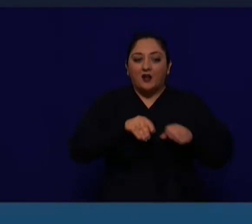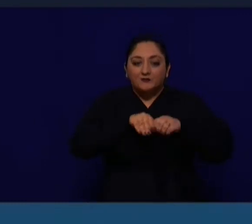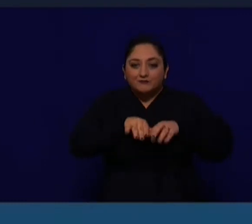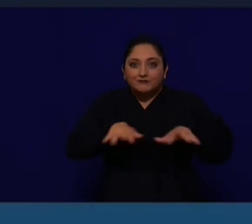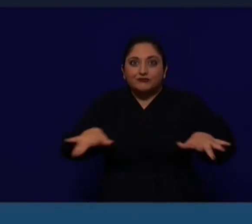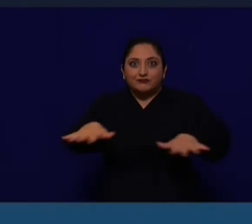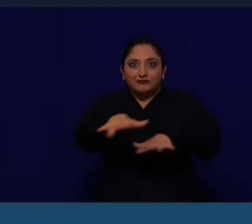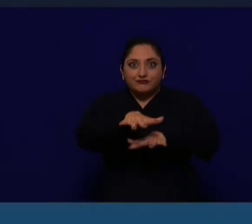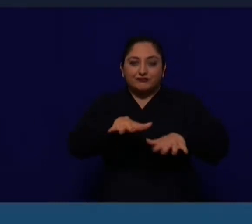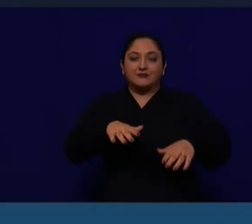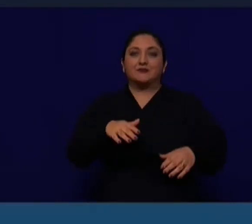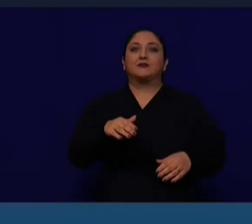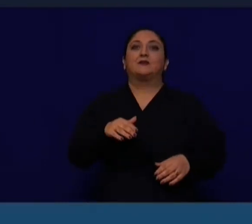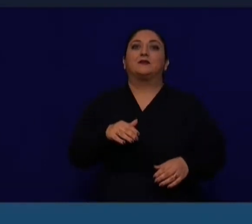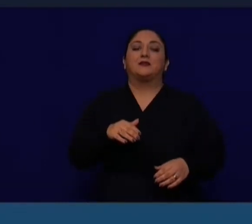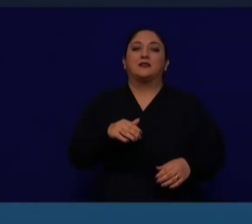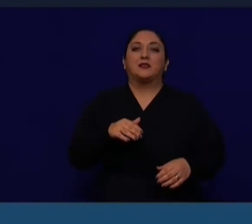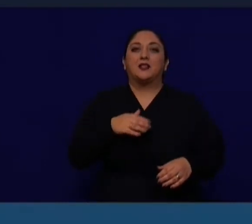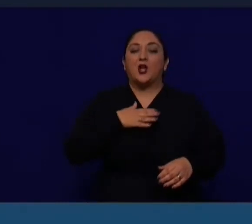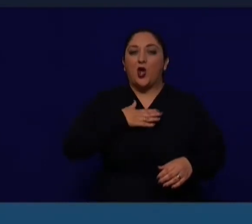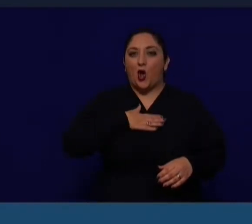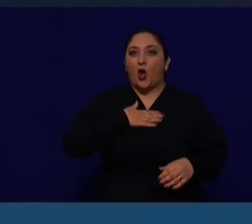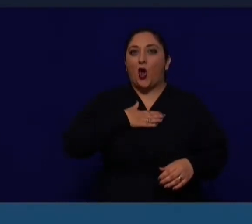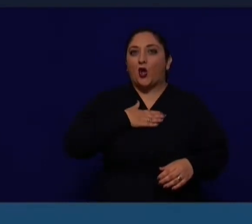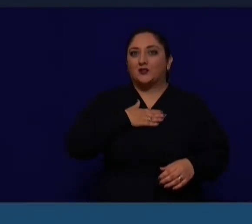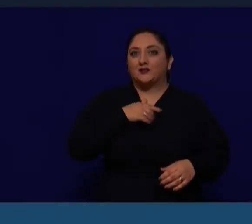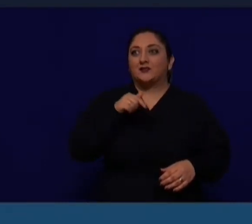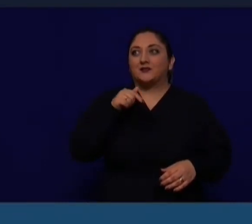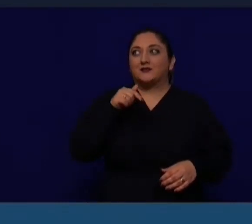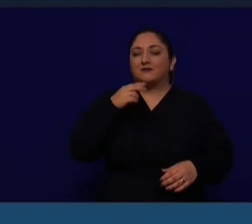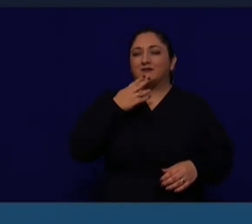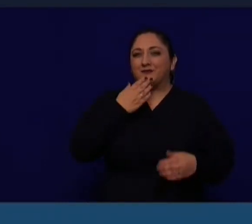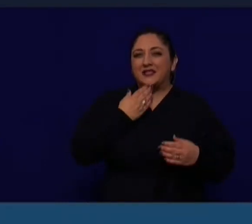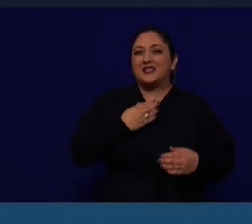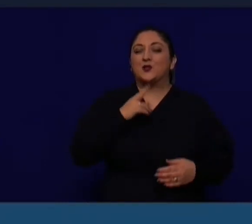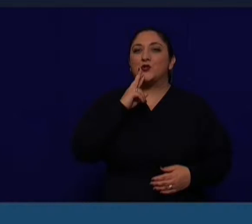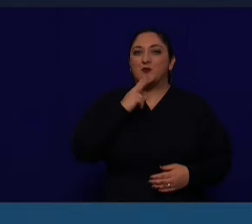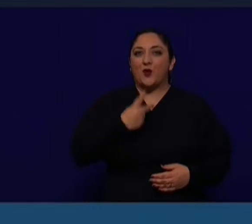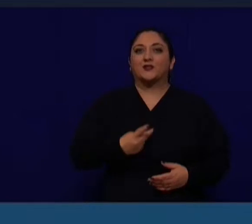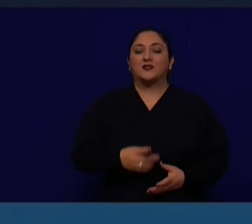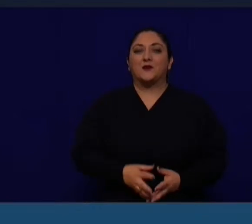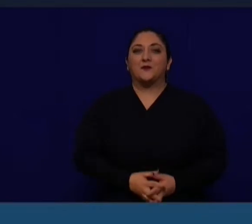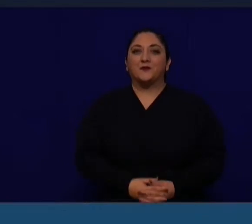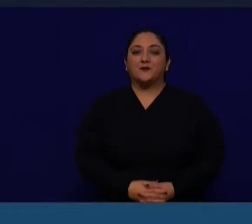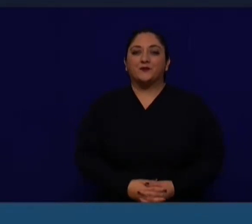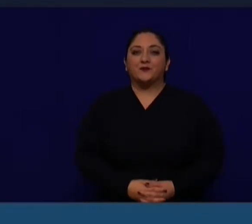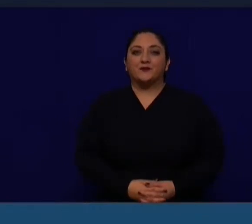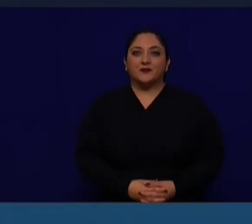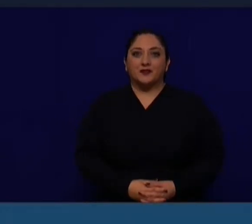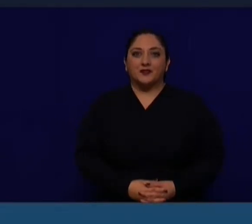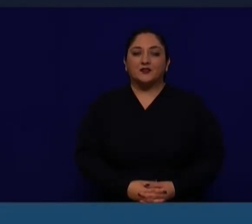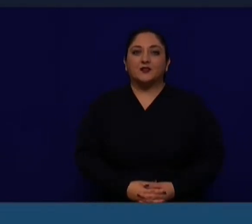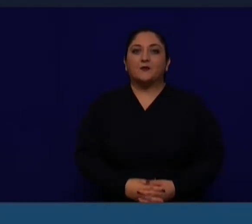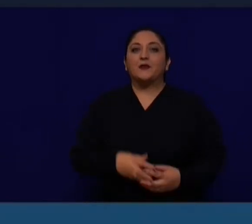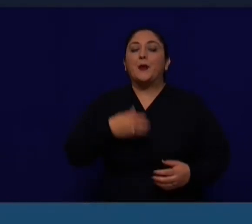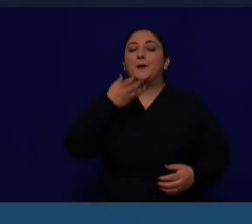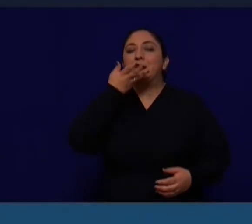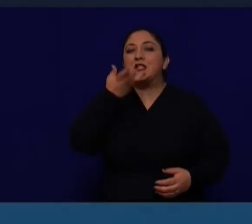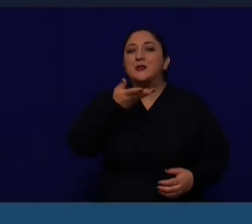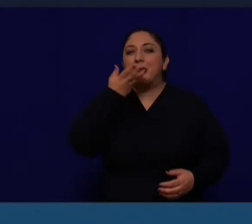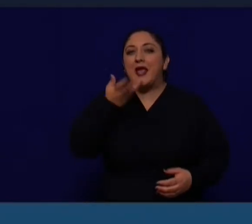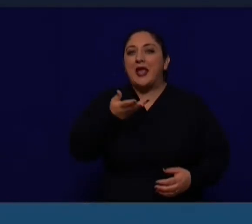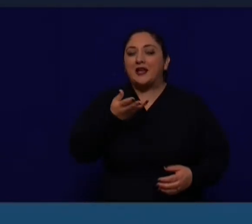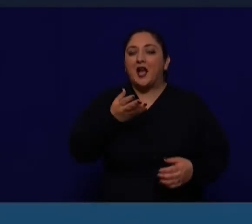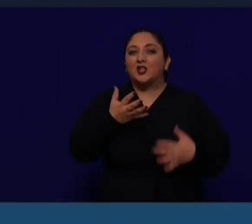use? Thank you. Hemm niklarifikaw li l-grupp ta' nies vulnerabbli li